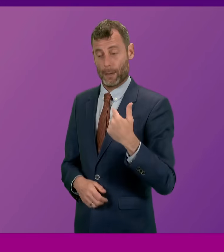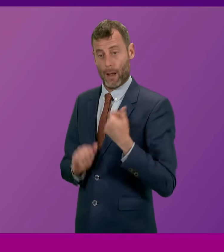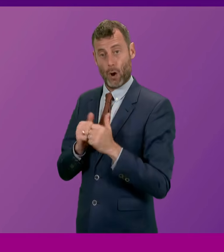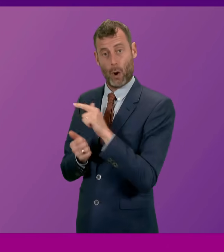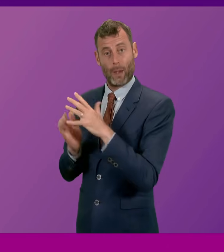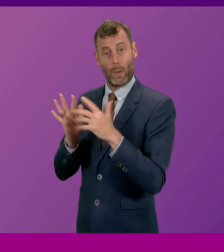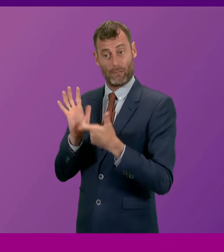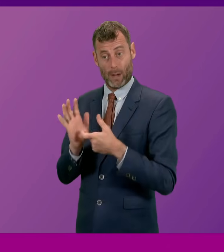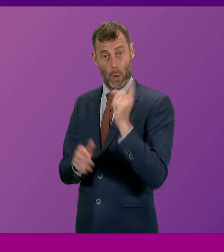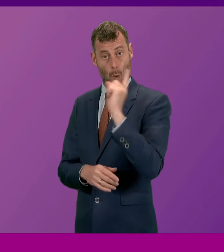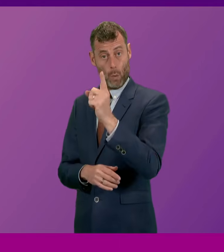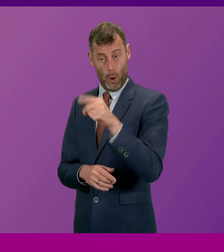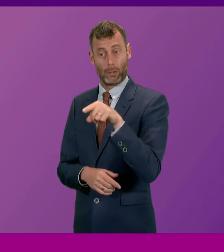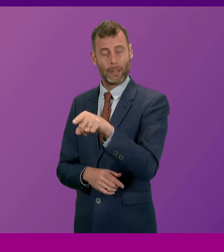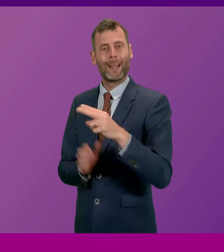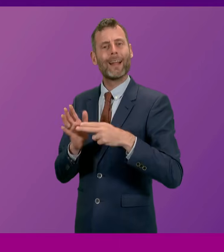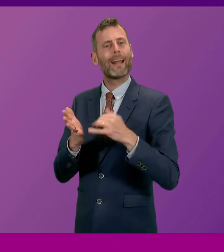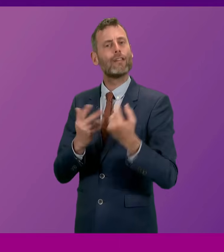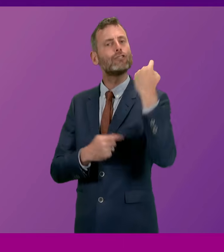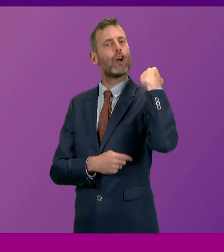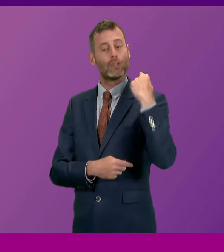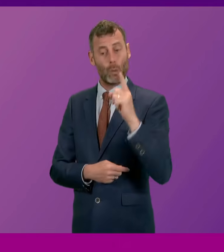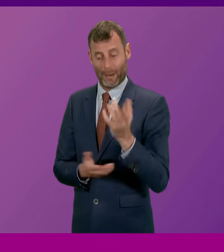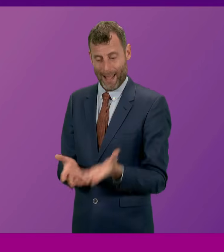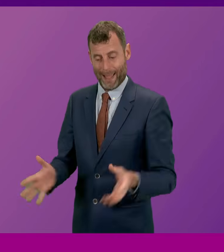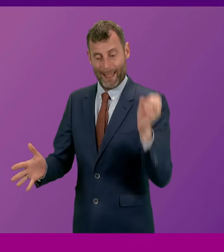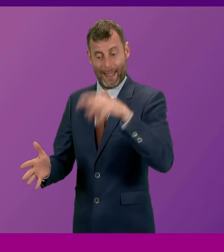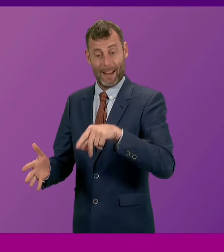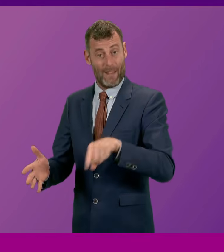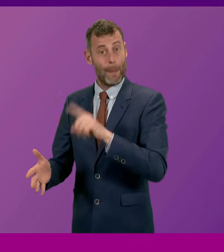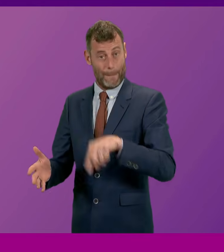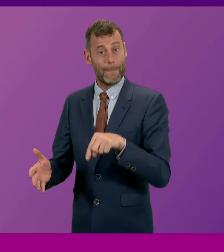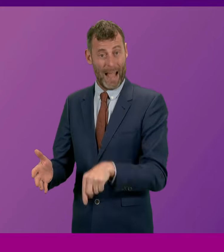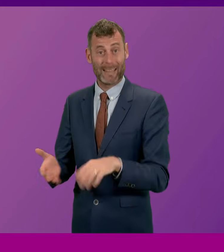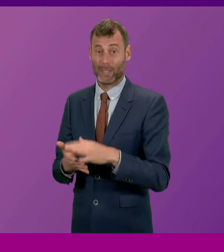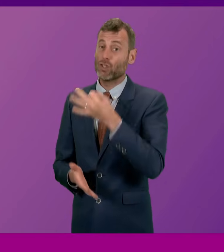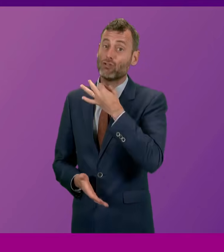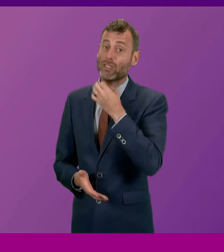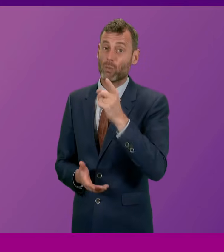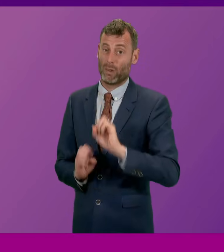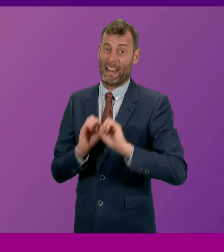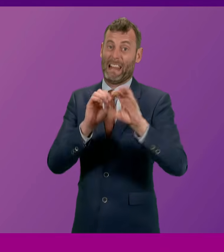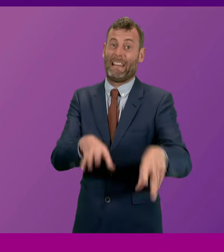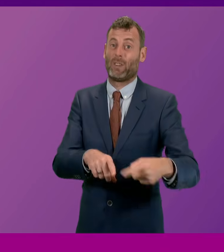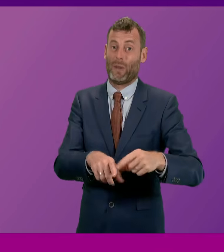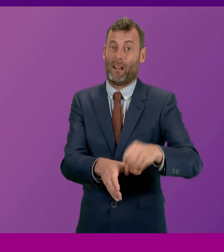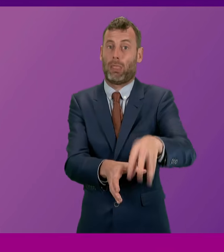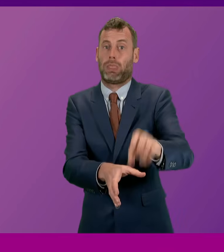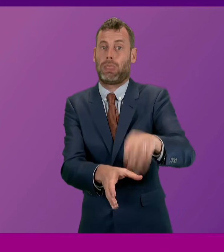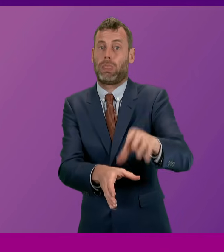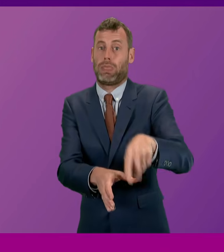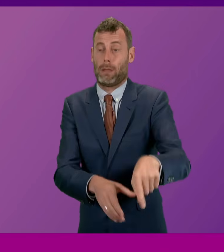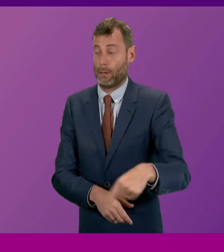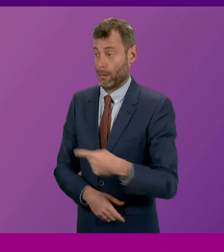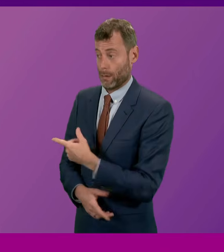the then First Minister Nicola Sturgeon that meeting our landfill ban would result in waste being shipped across the border to England. His concerns